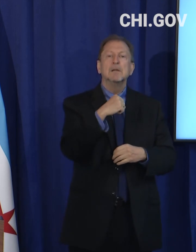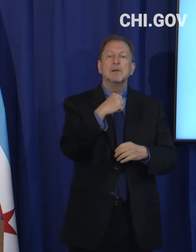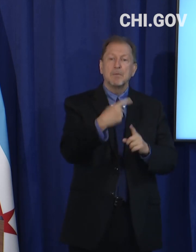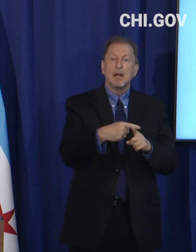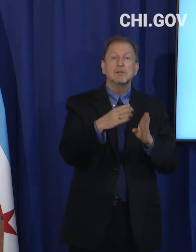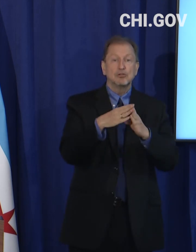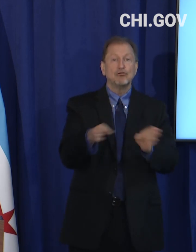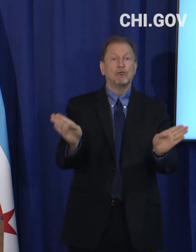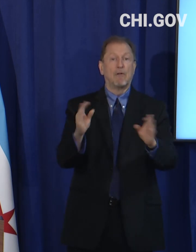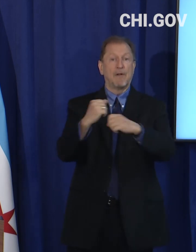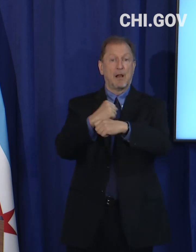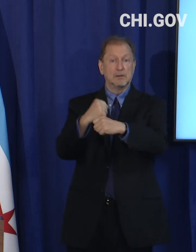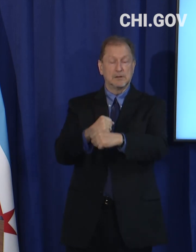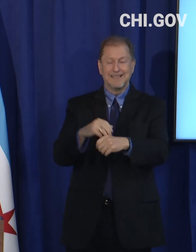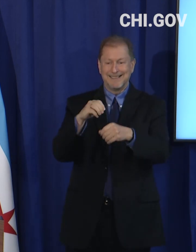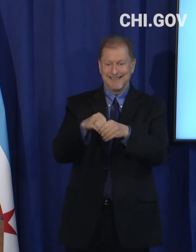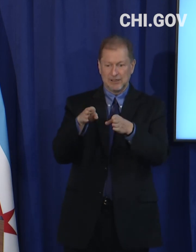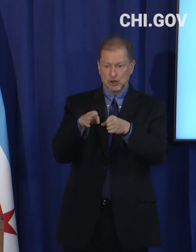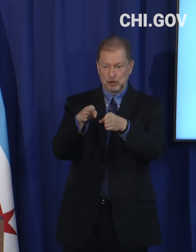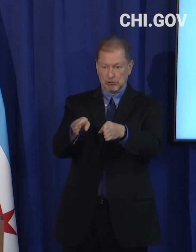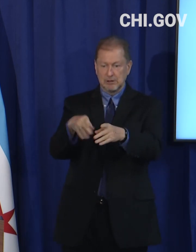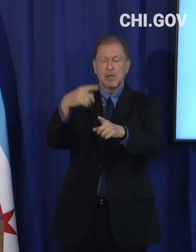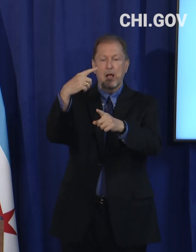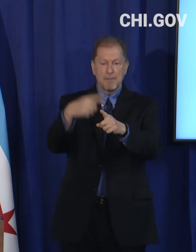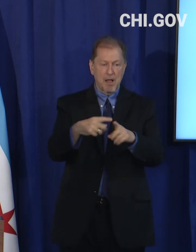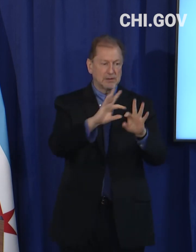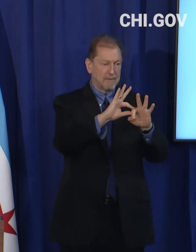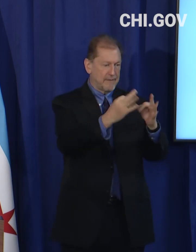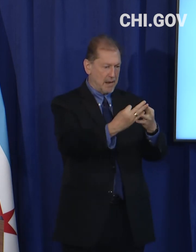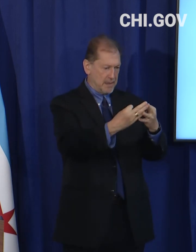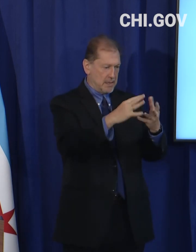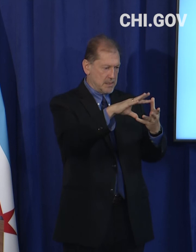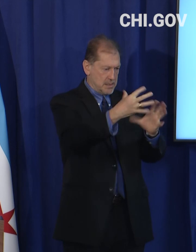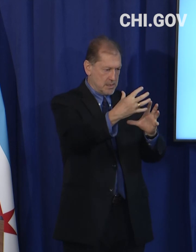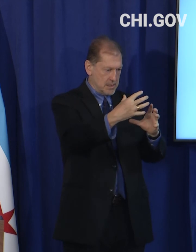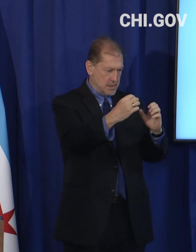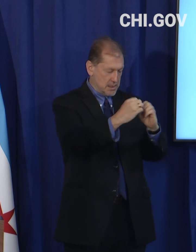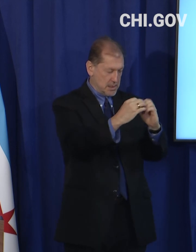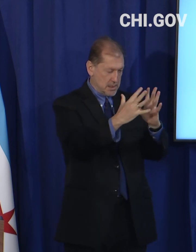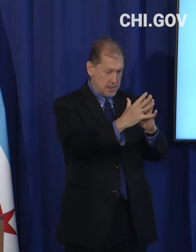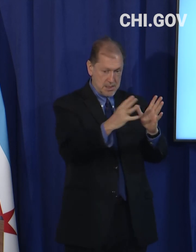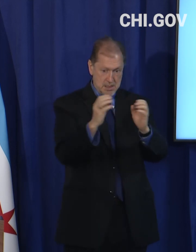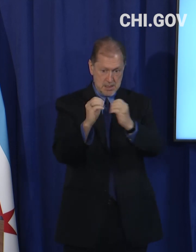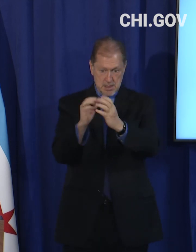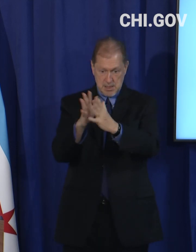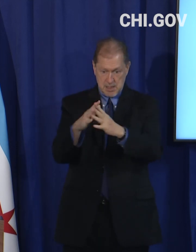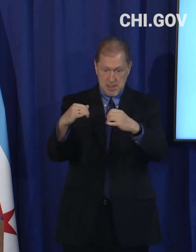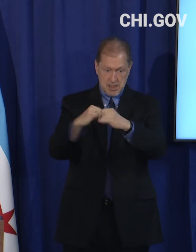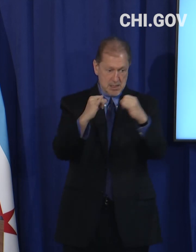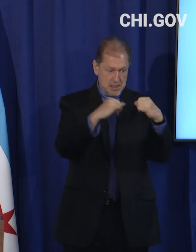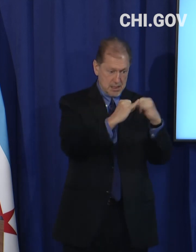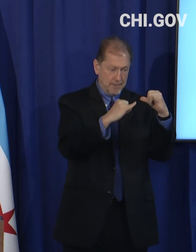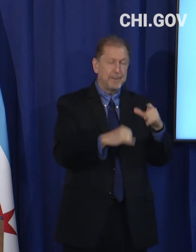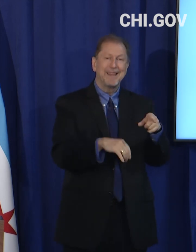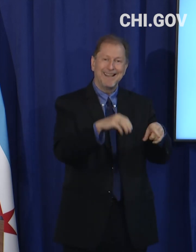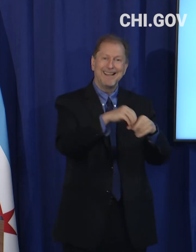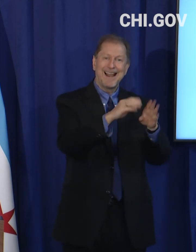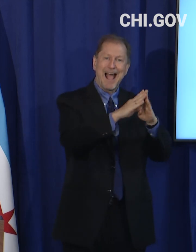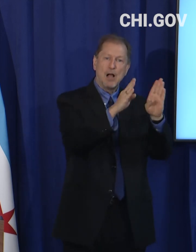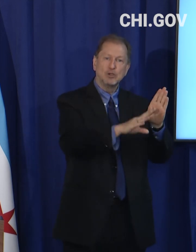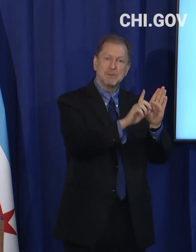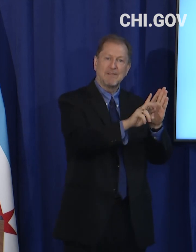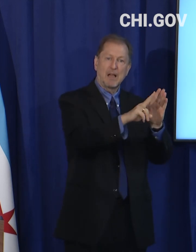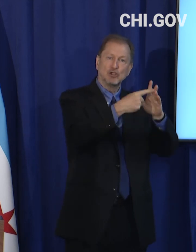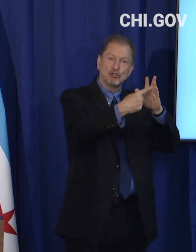address the crisis in our streets without also looking to the crisis that is playing out in too many homes in our